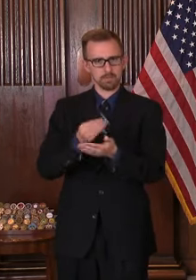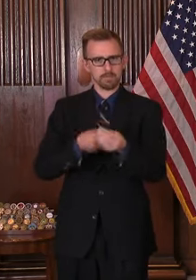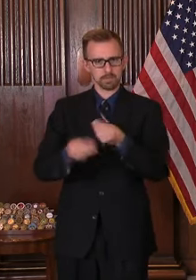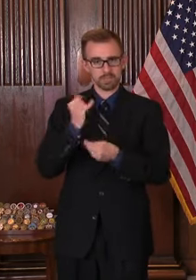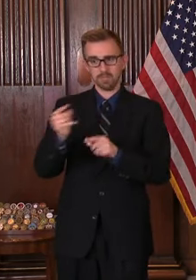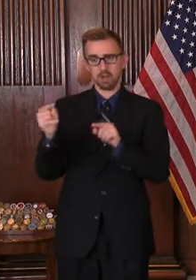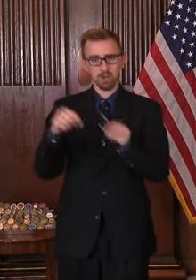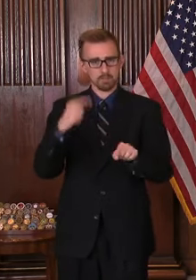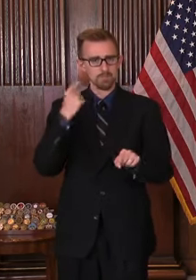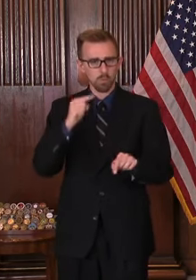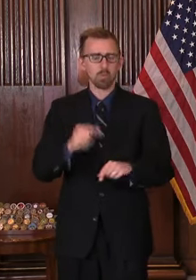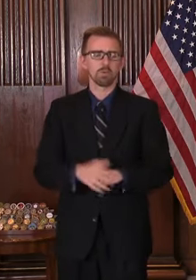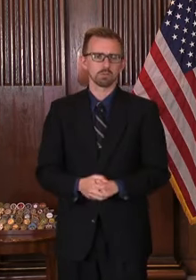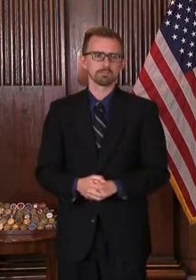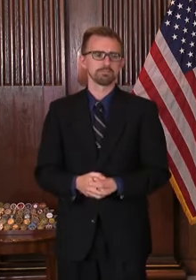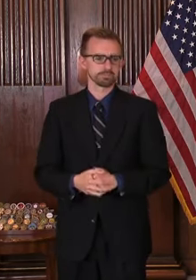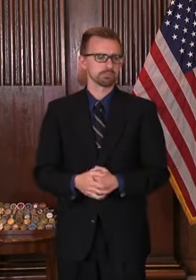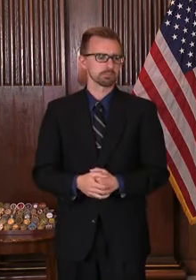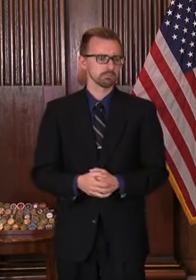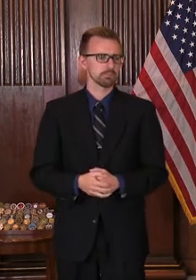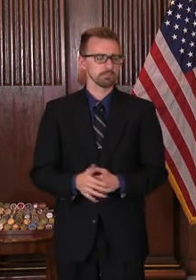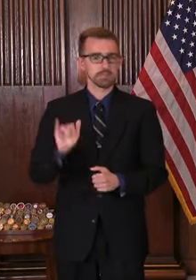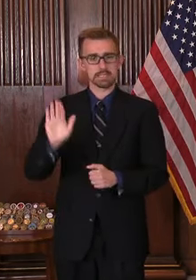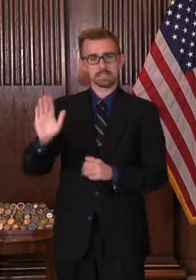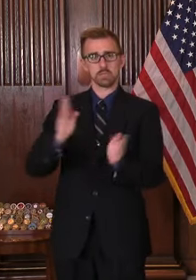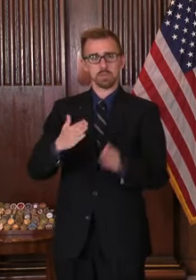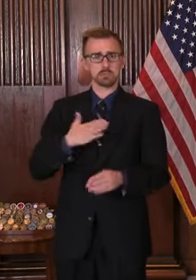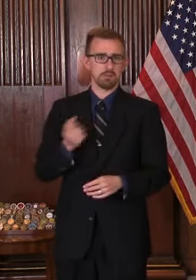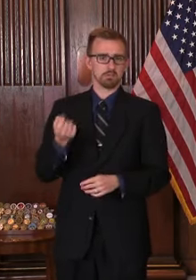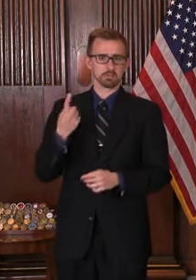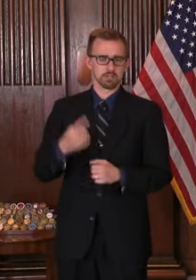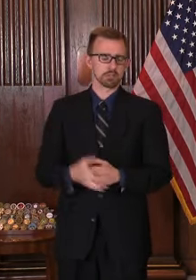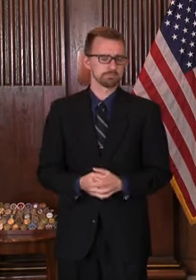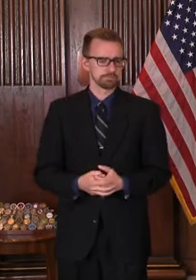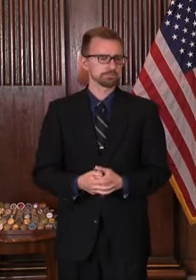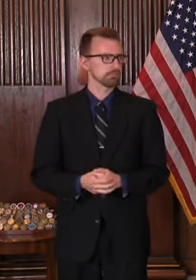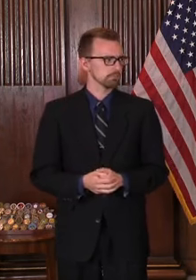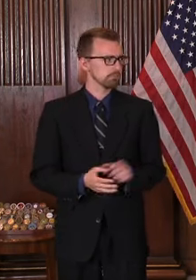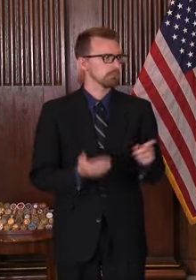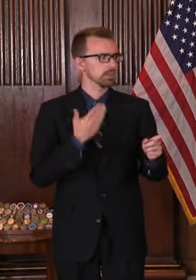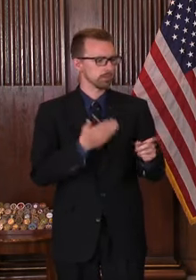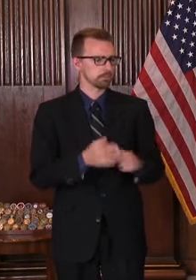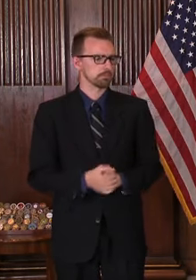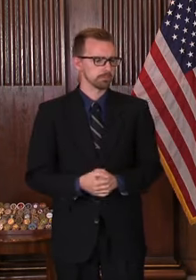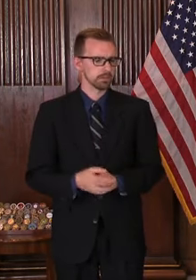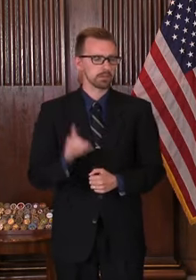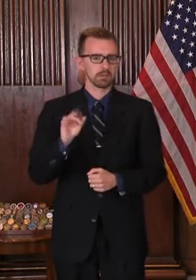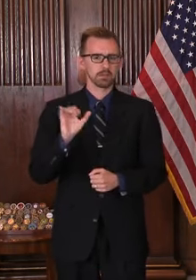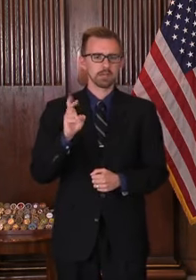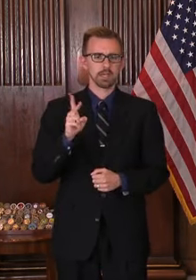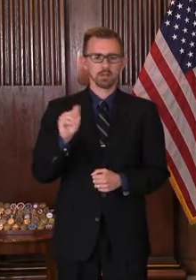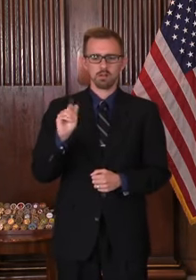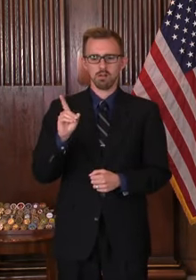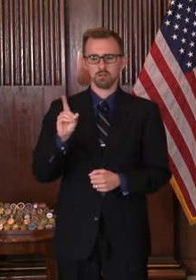back for, we need to try to get that budget done, if that's what their plans are. All right, thank you, Governor. This question is from Dick Aldrich,